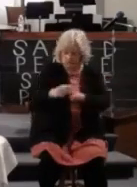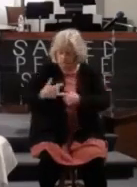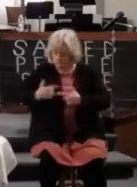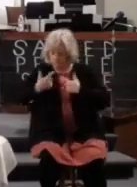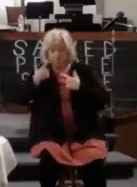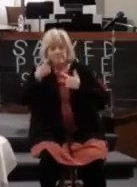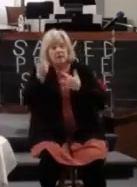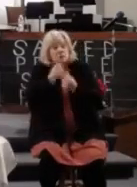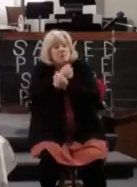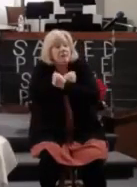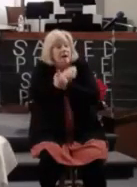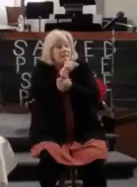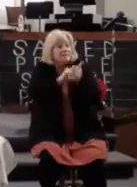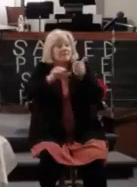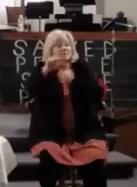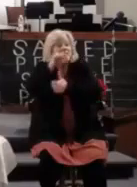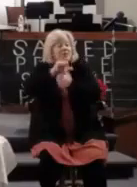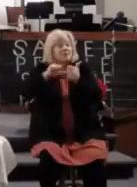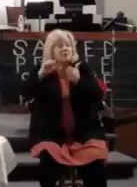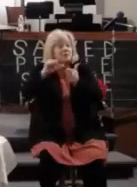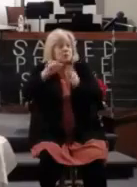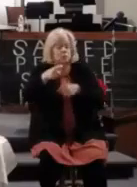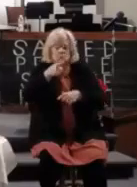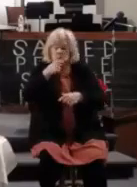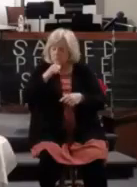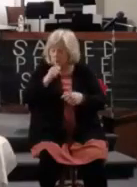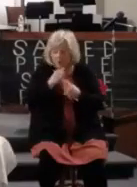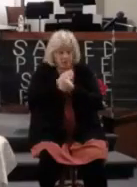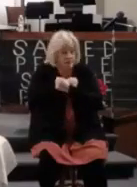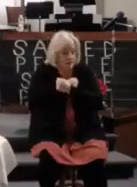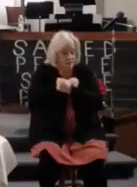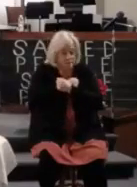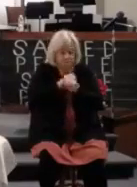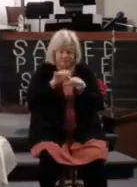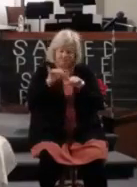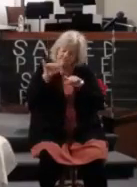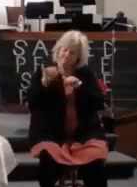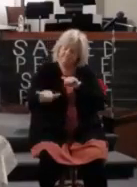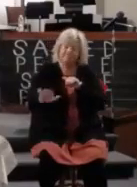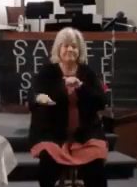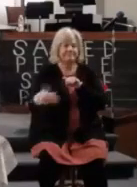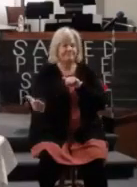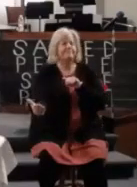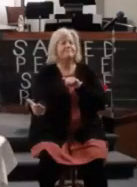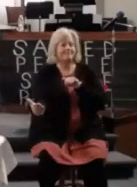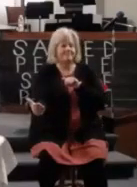other. Anyone who does not love remains in death.